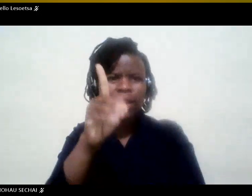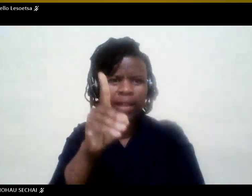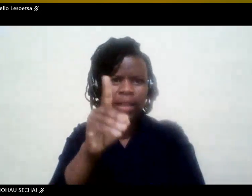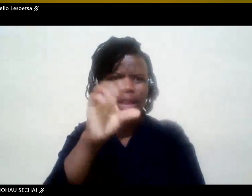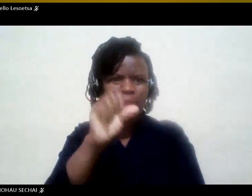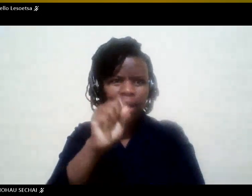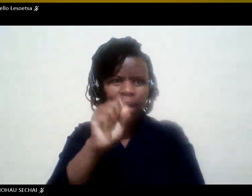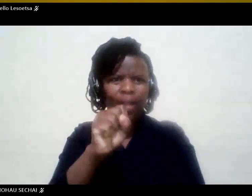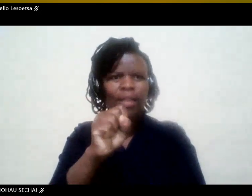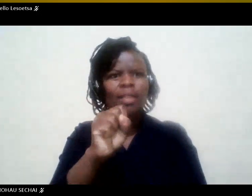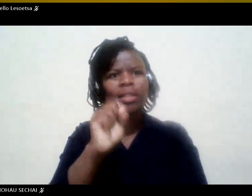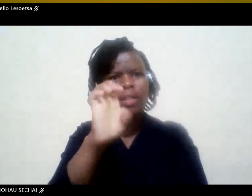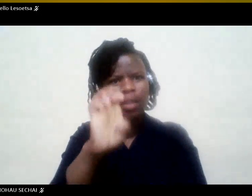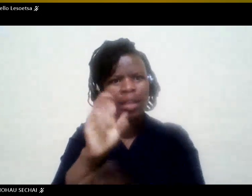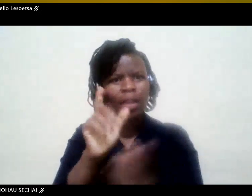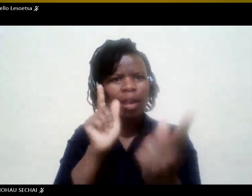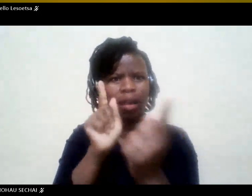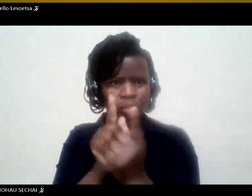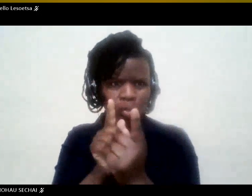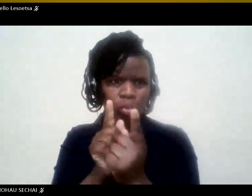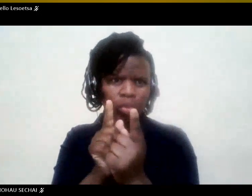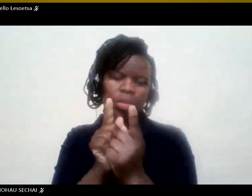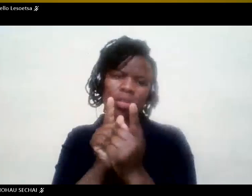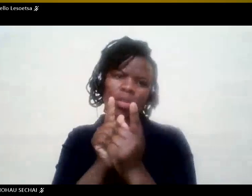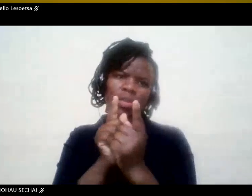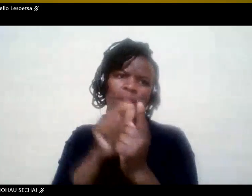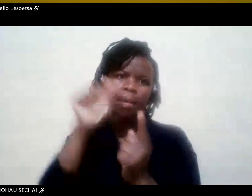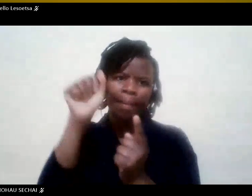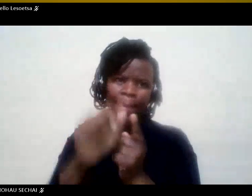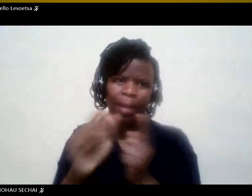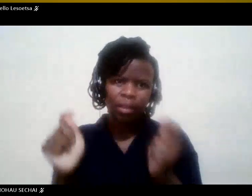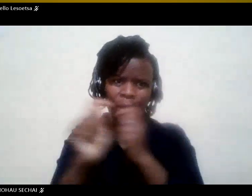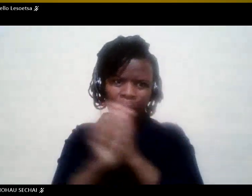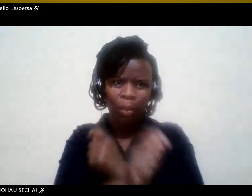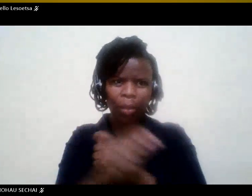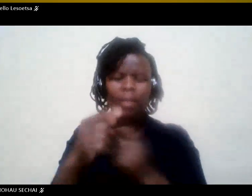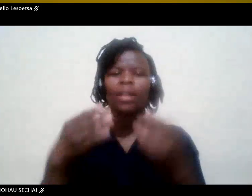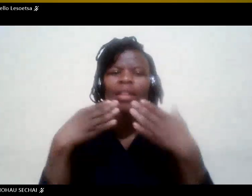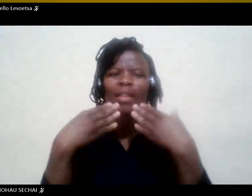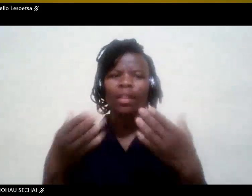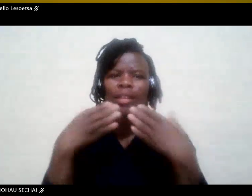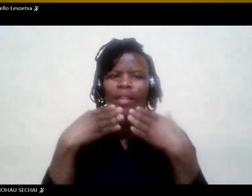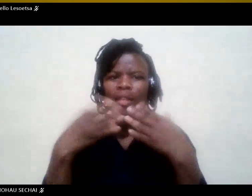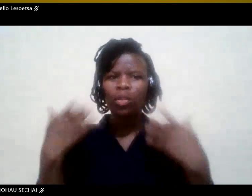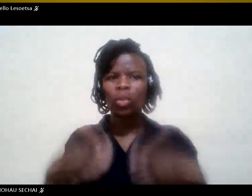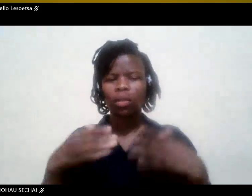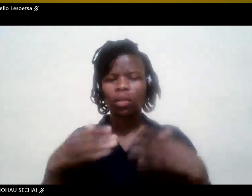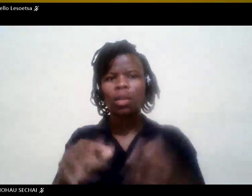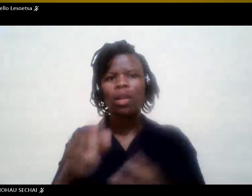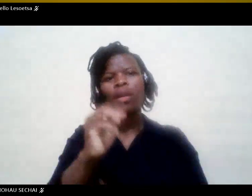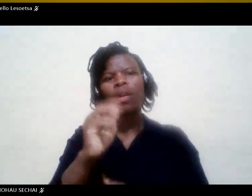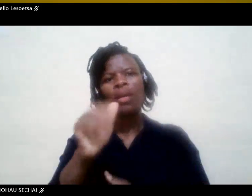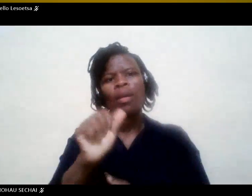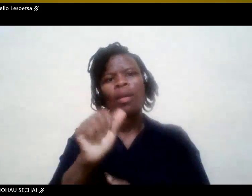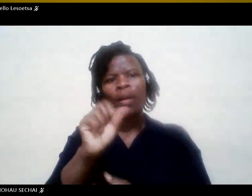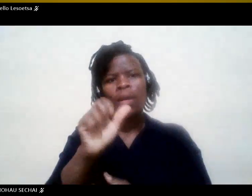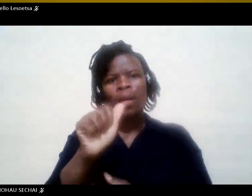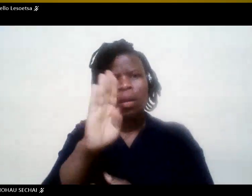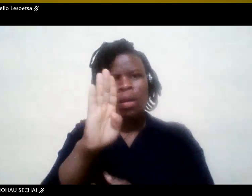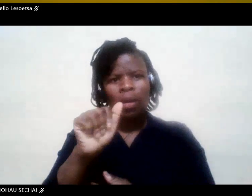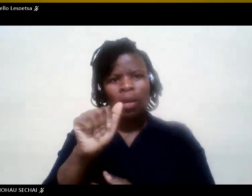approach is a holistic approach. Okay. Thanks, Cedric. That's very true. Masabata, come in. Then when you finish, Masabata, I